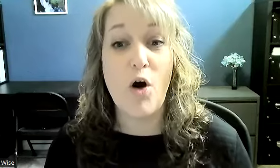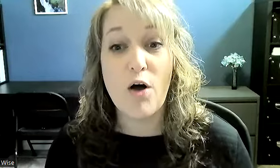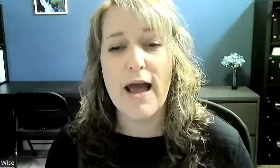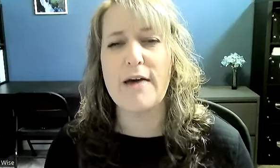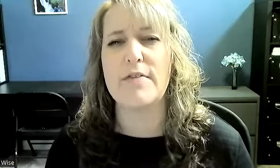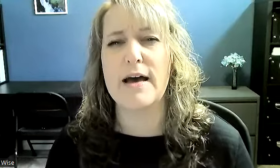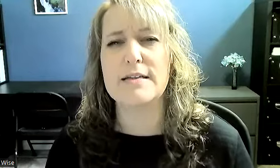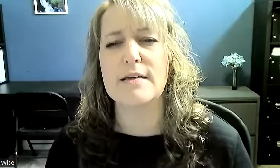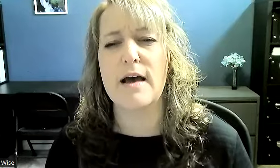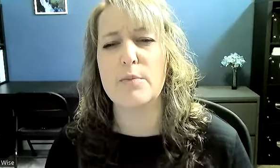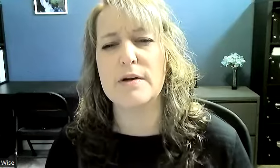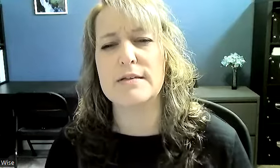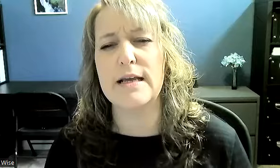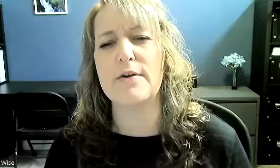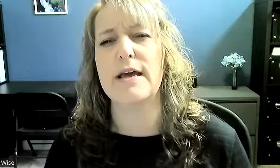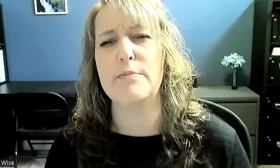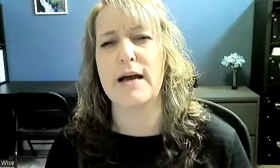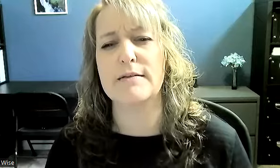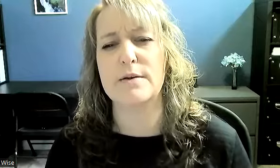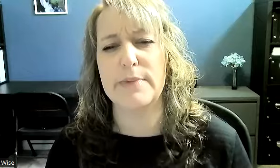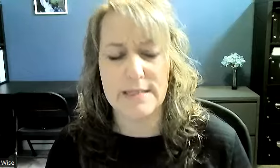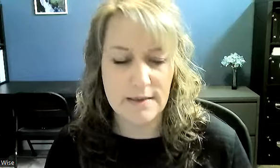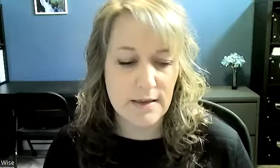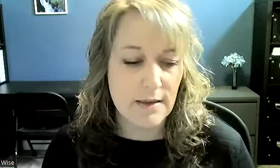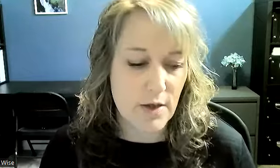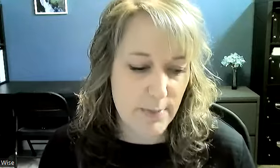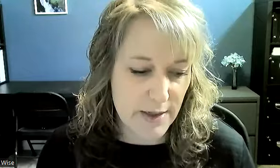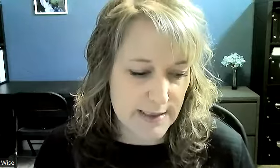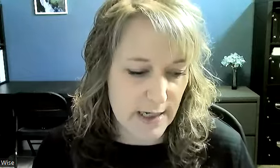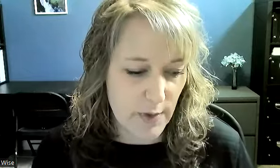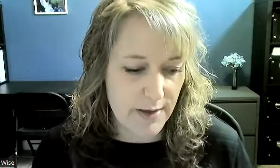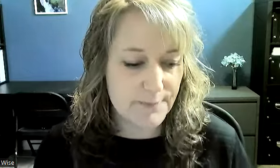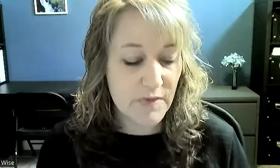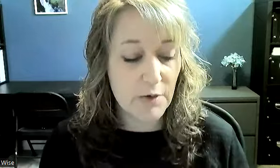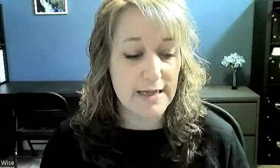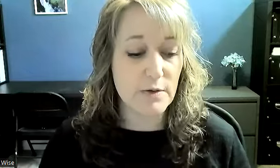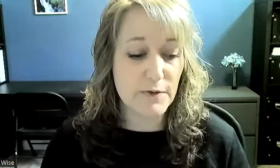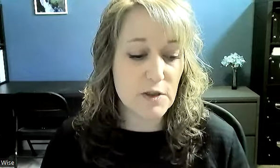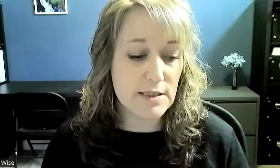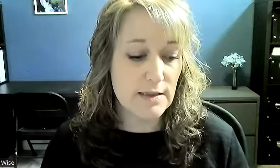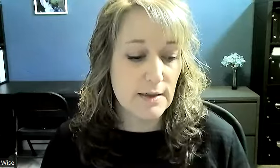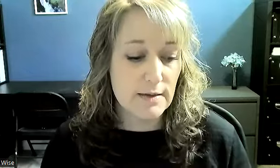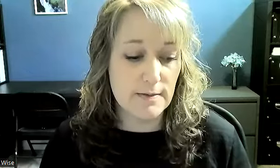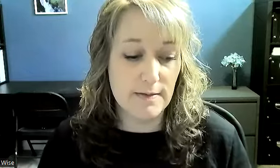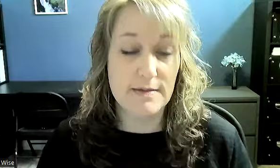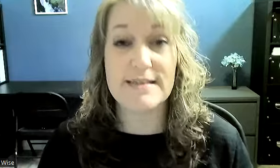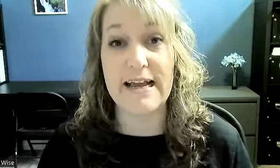all have that eyebrows down, head back a little bit, non-manual sign with it. Okay, so the first sign in